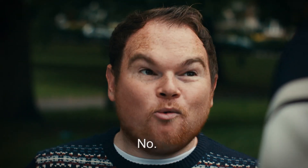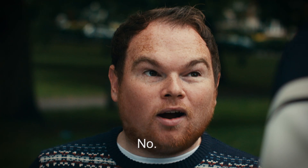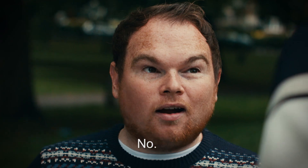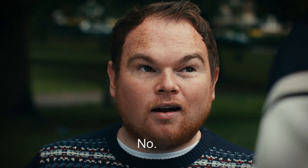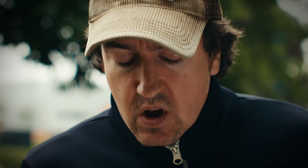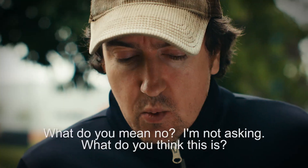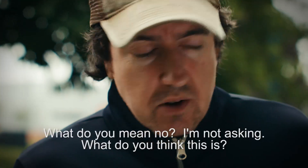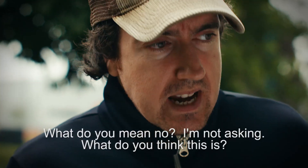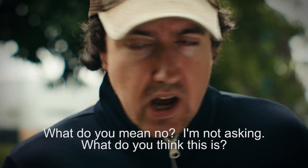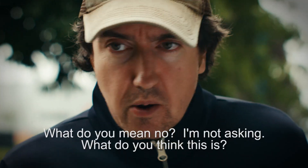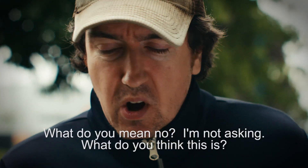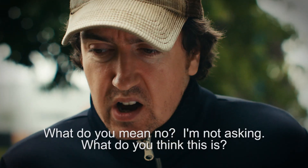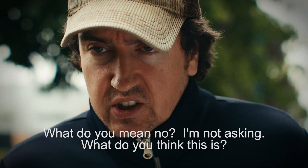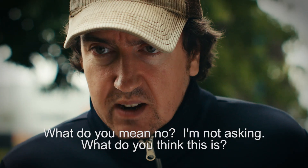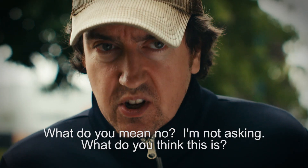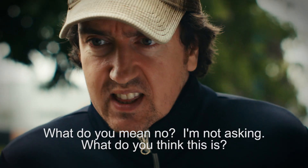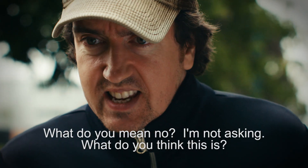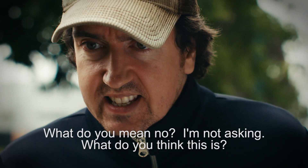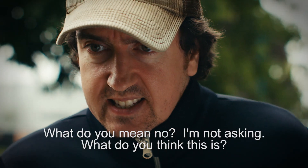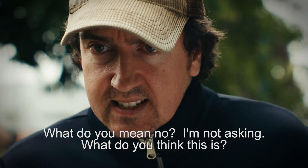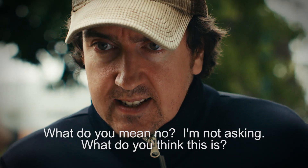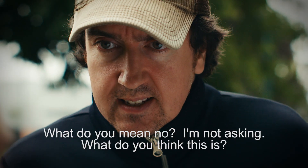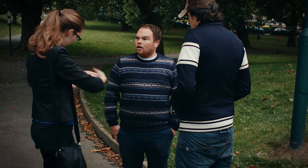No. What do you mean, no? I'm not asking. What do you think this is?